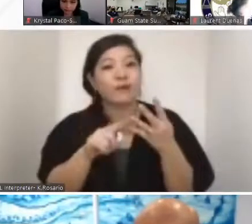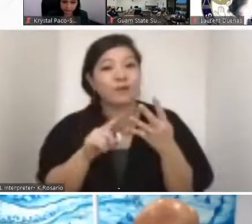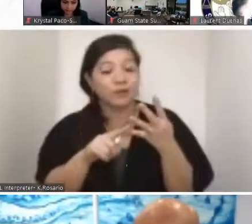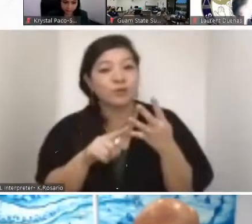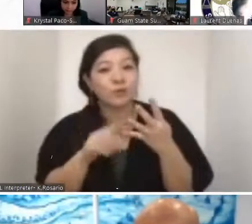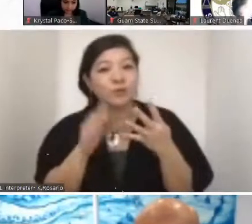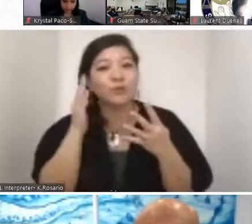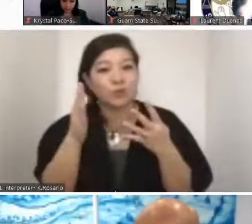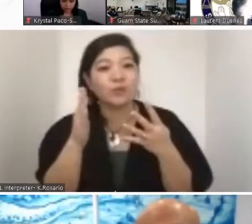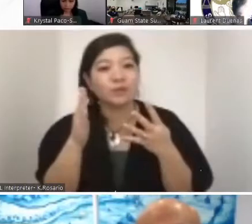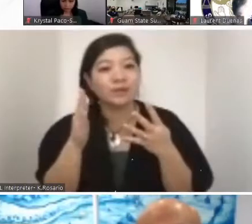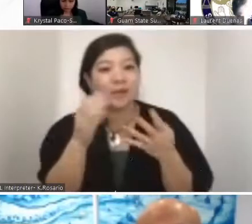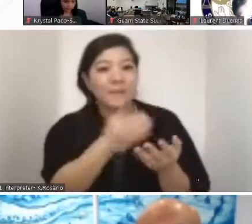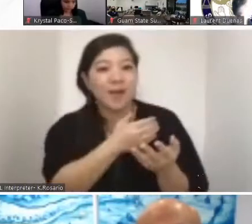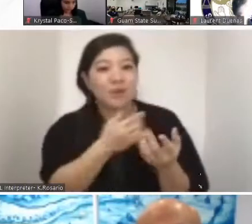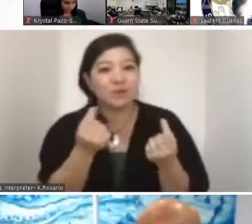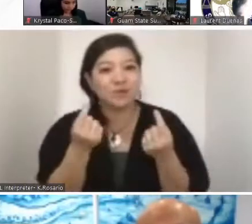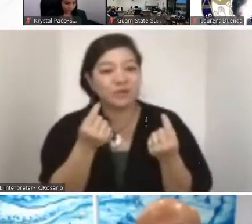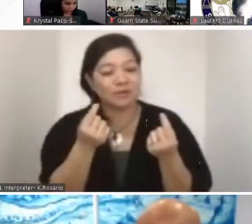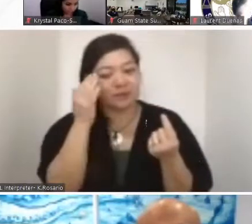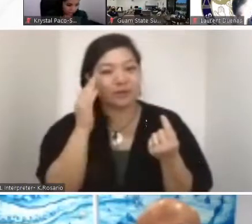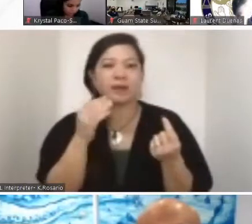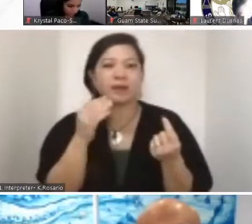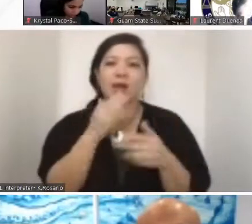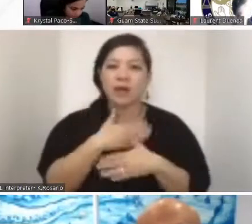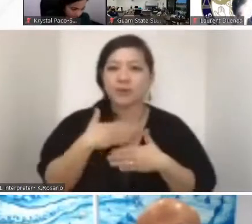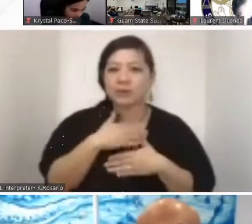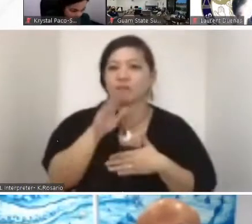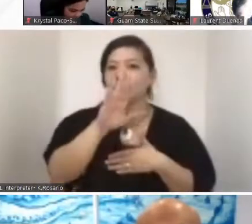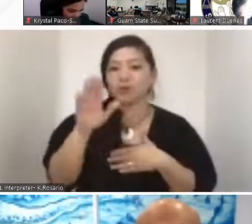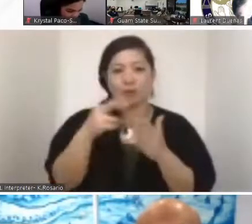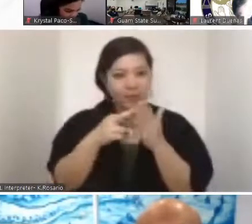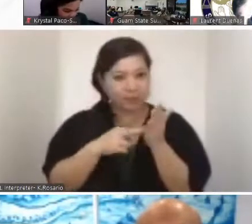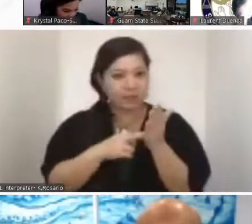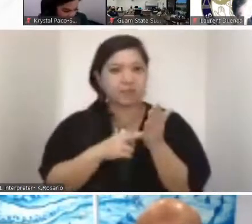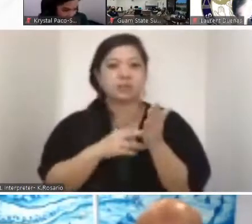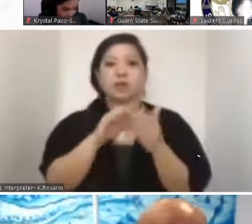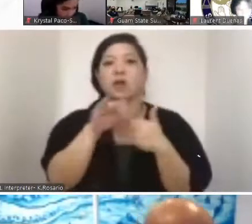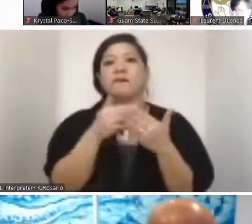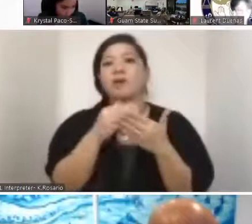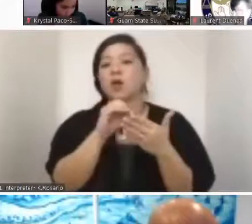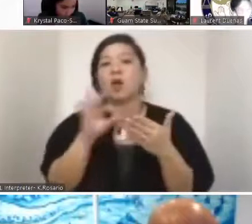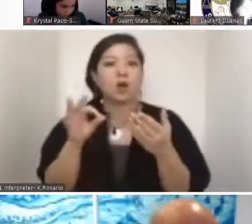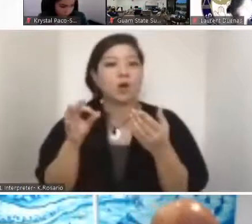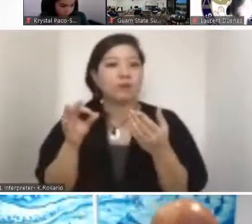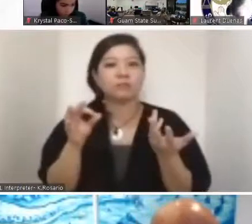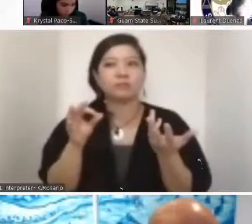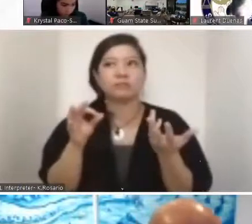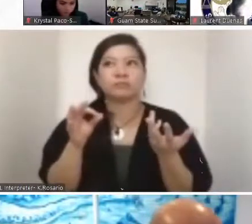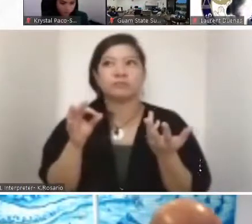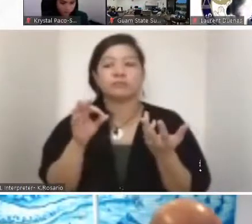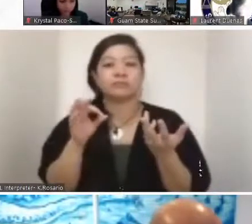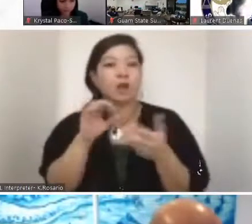the willpower. So I appreciate your recognition of all the work that we have done to contain this